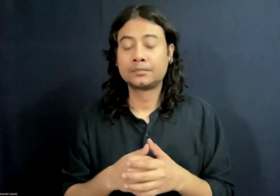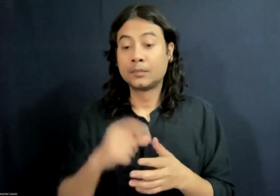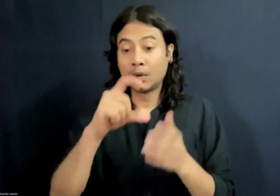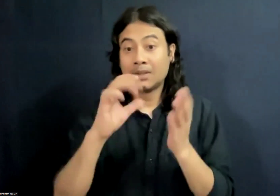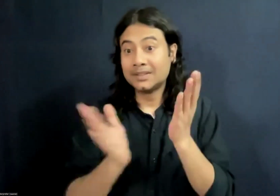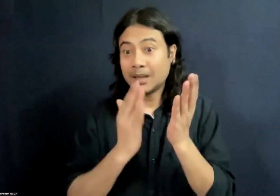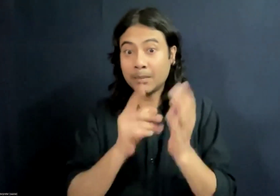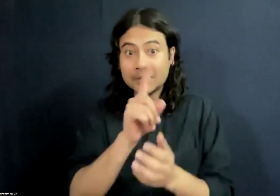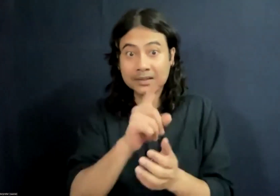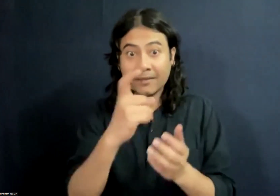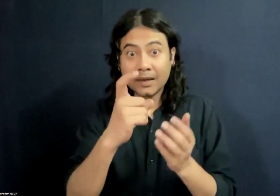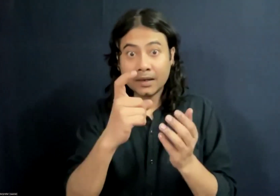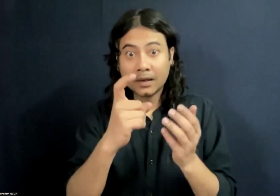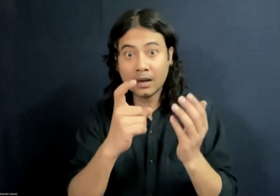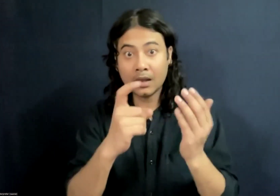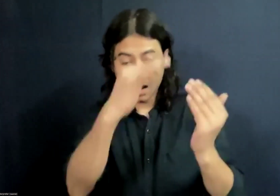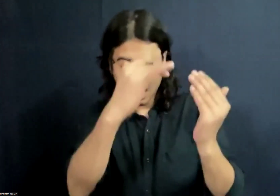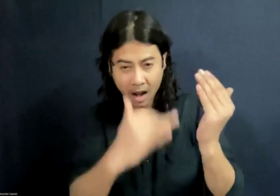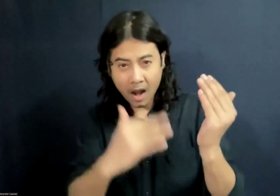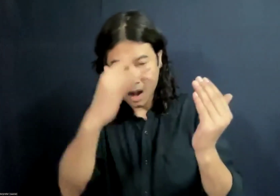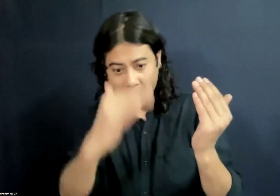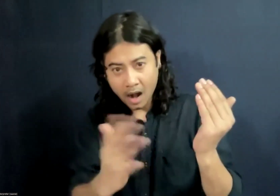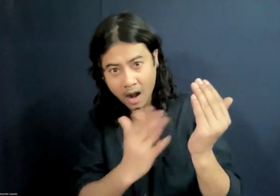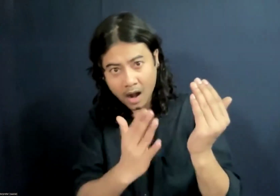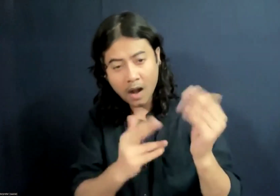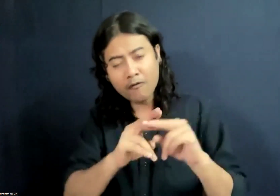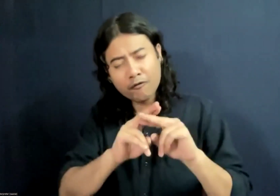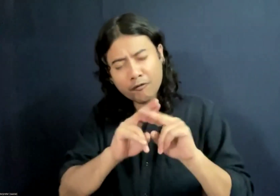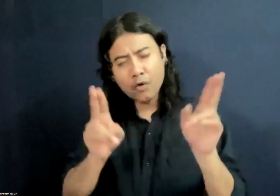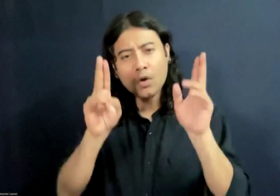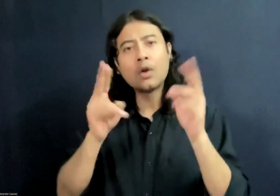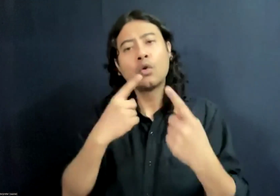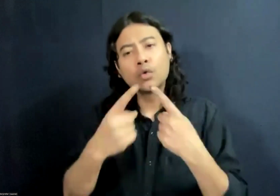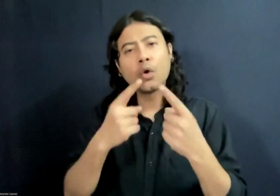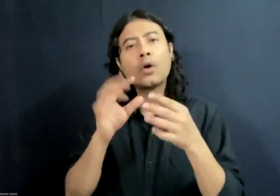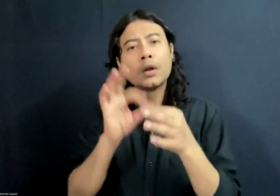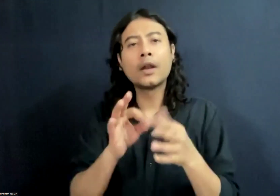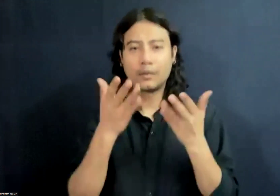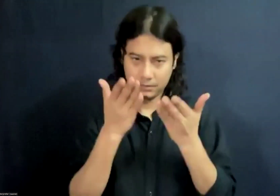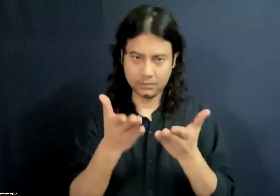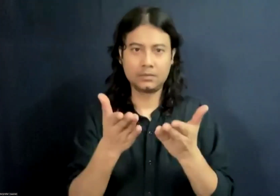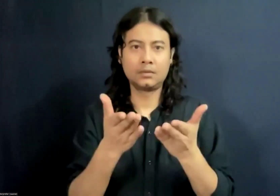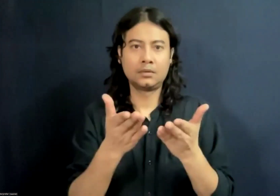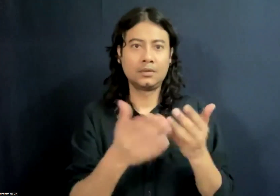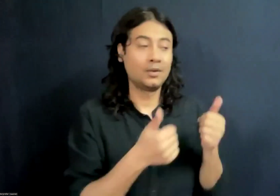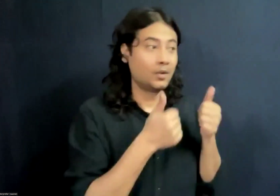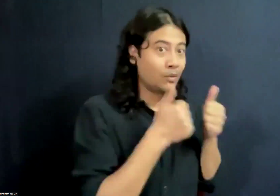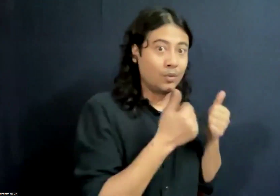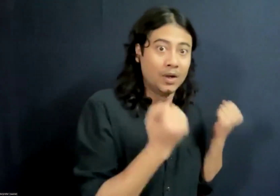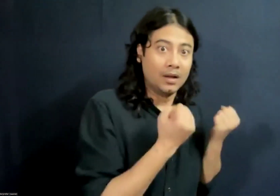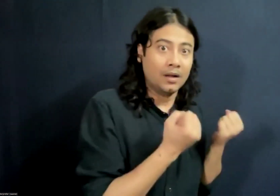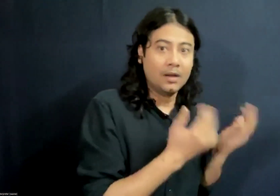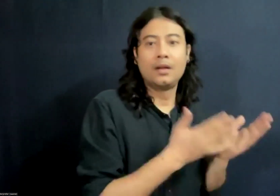of material nature. Mode of goodness, mode of passion, mode of ignorance. So this is the three things this is the three things which Krishna is very,